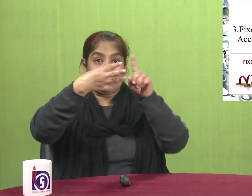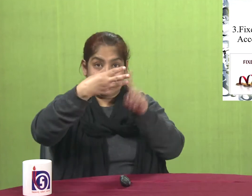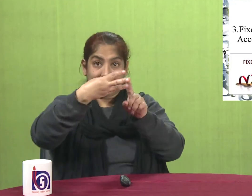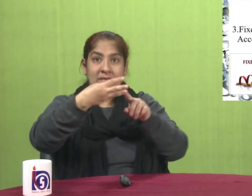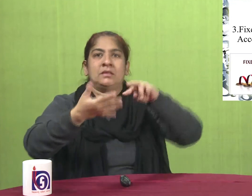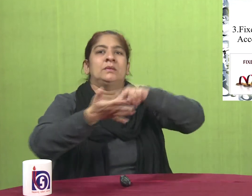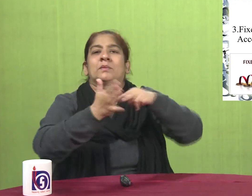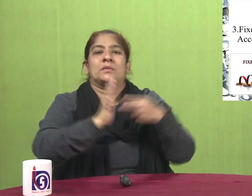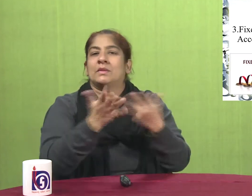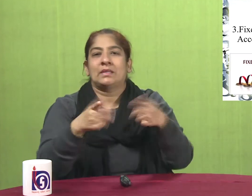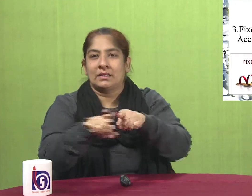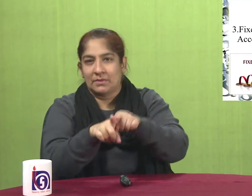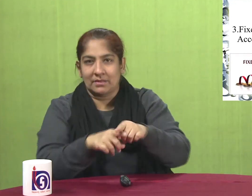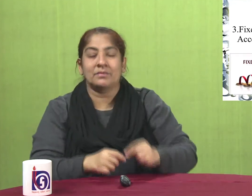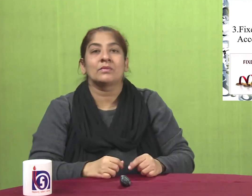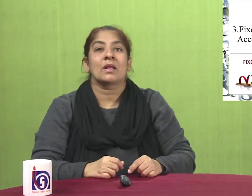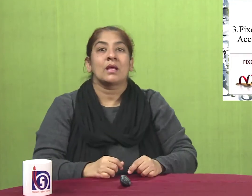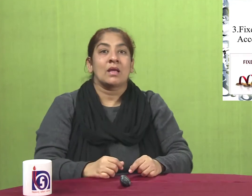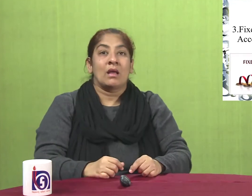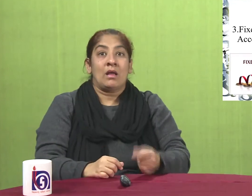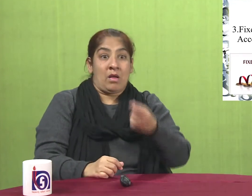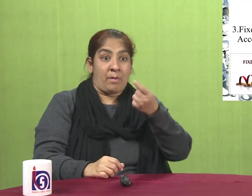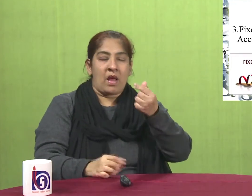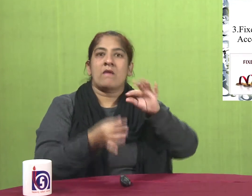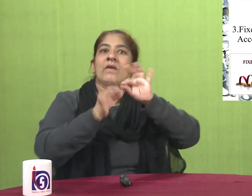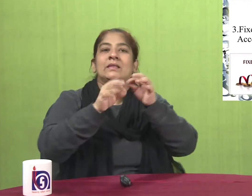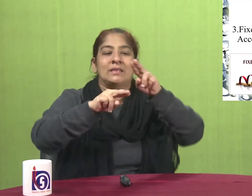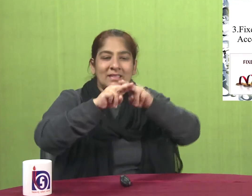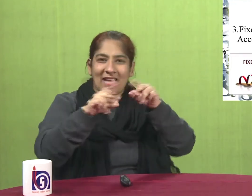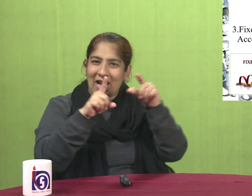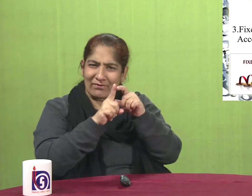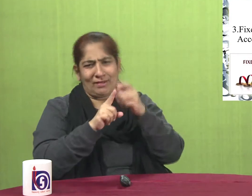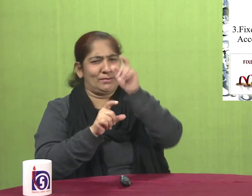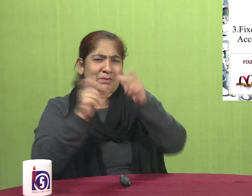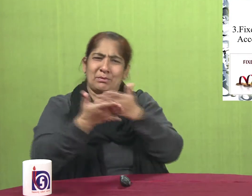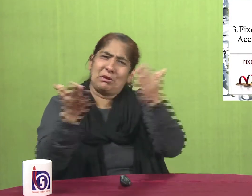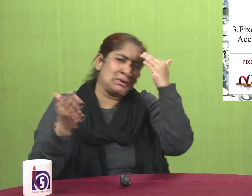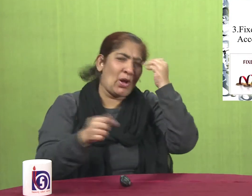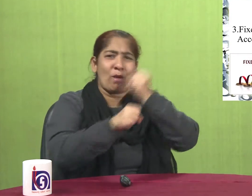Then there is fixed deposit account, also known as FDs.